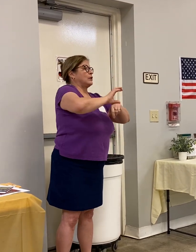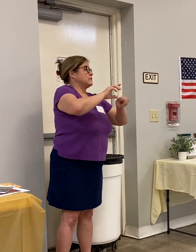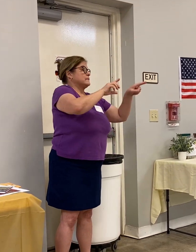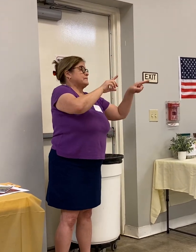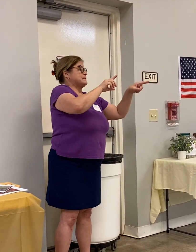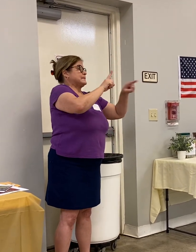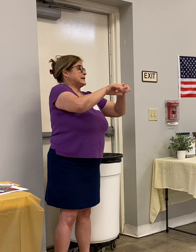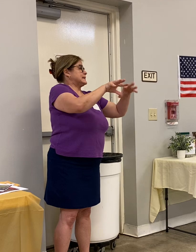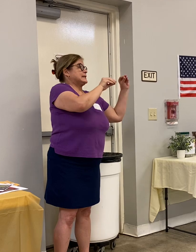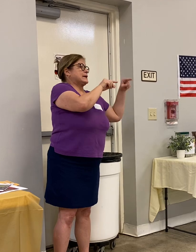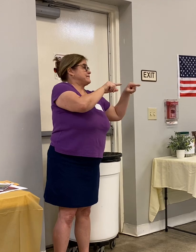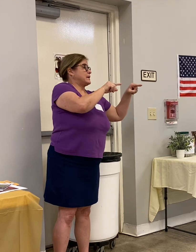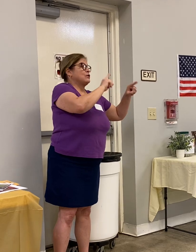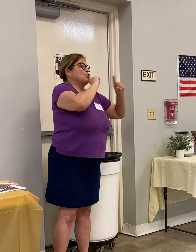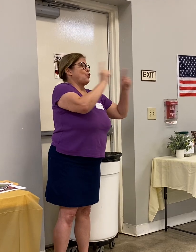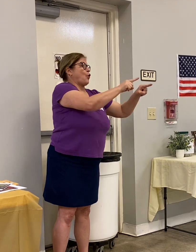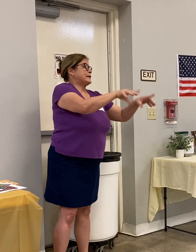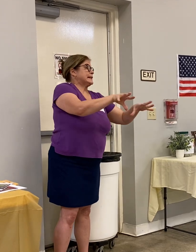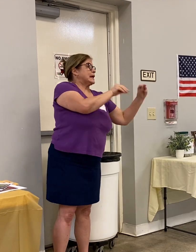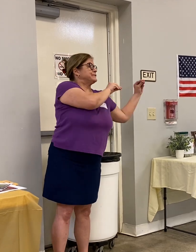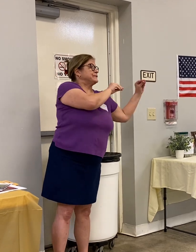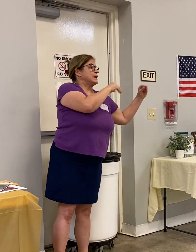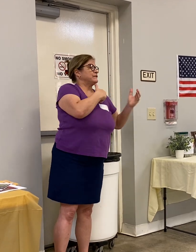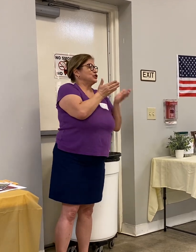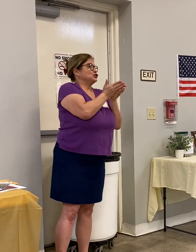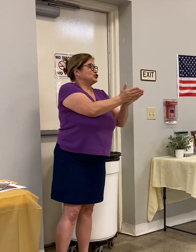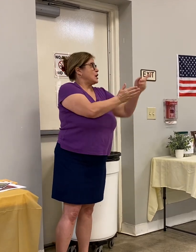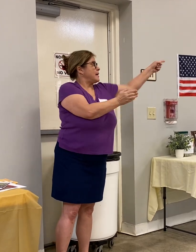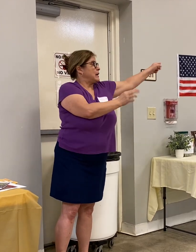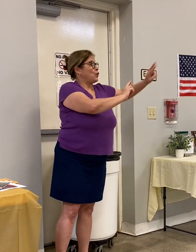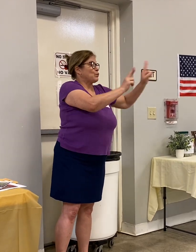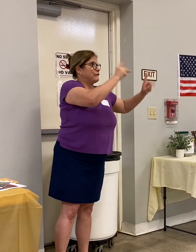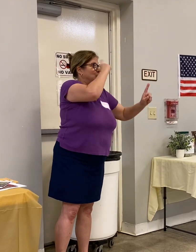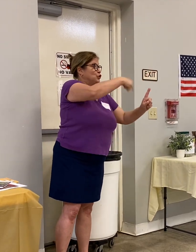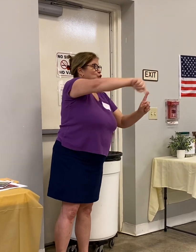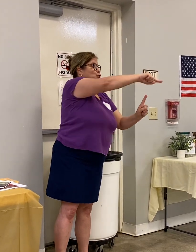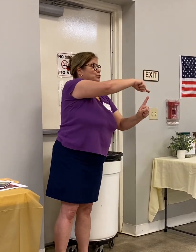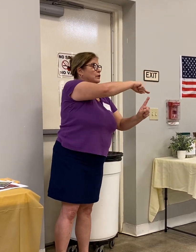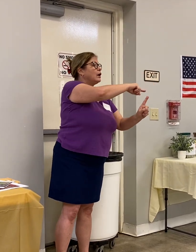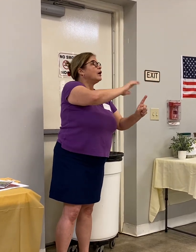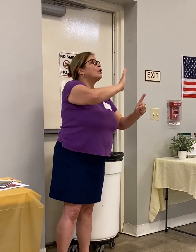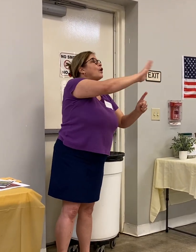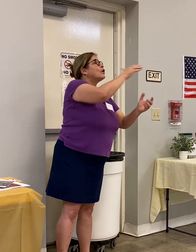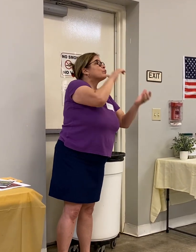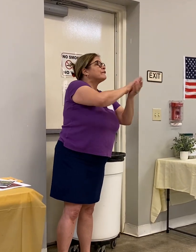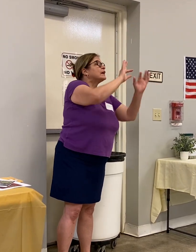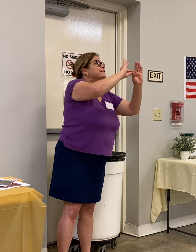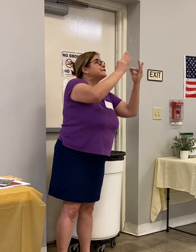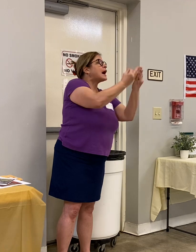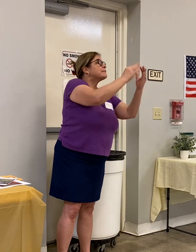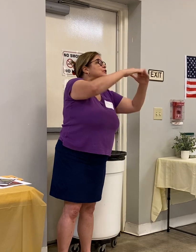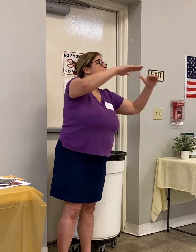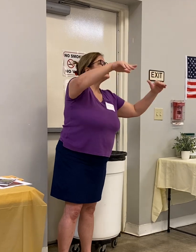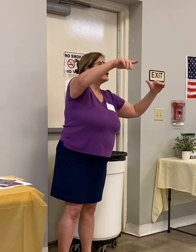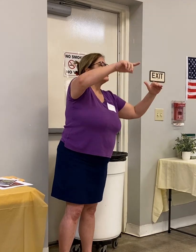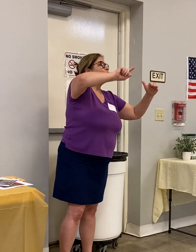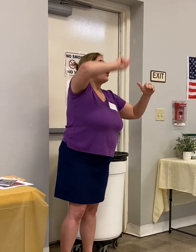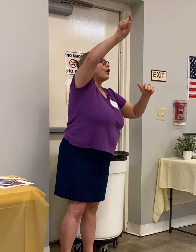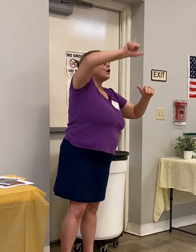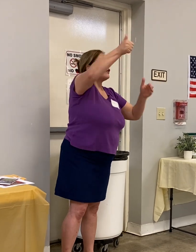around, they wouldn't let people leave the church, but they told them that they had ships ready to put them, the